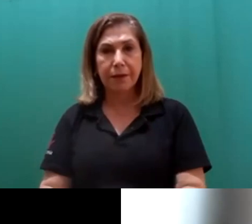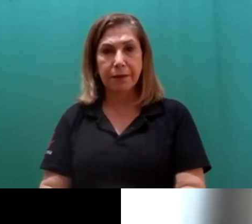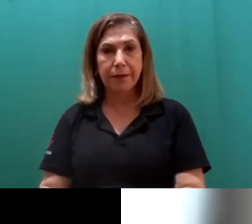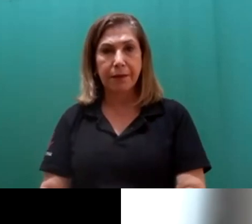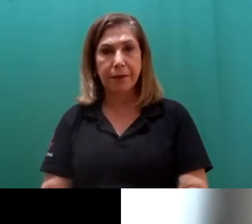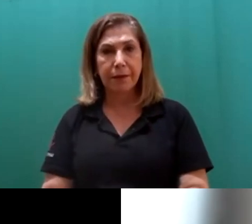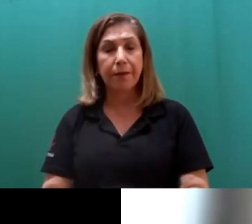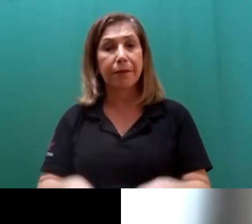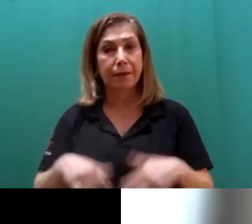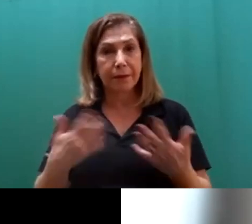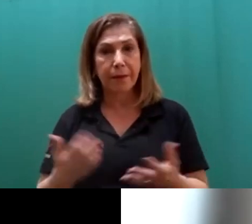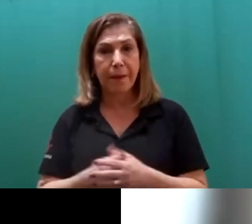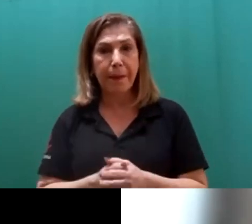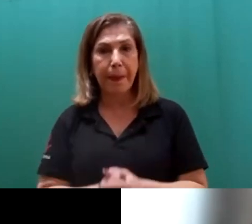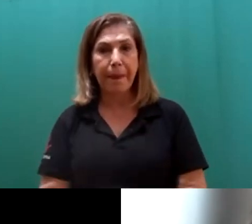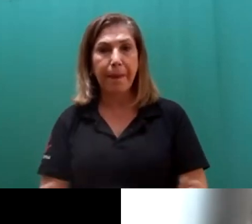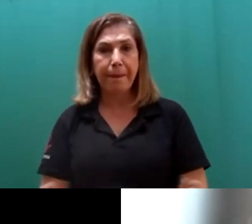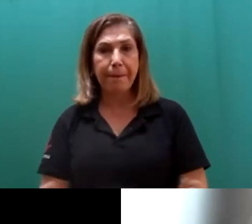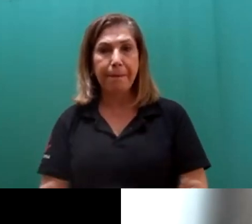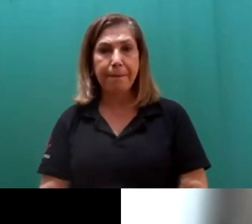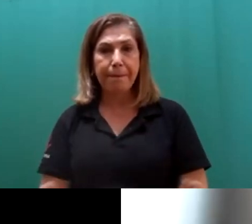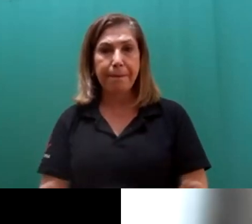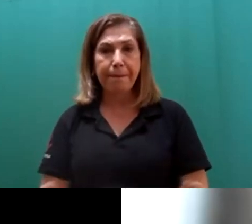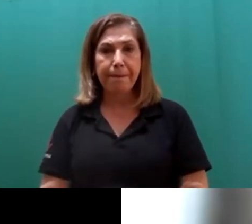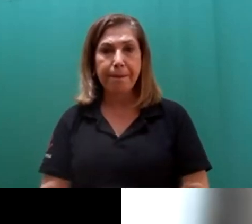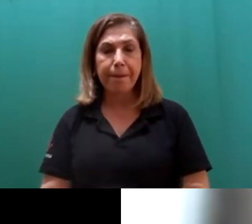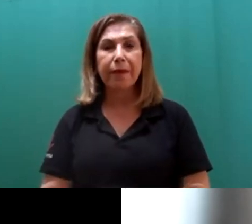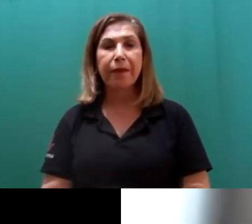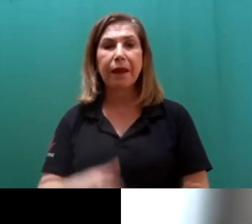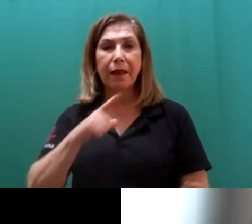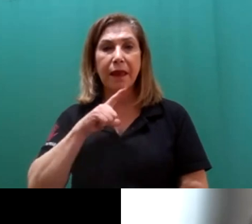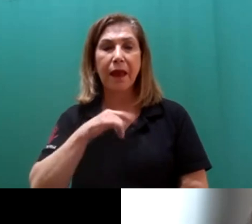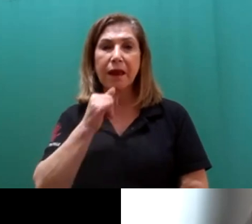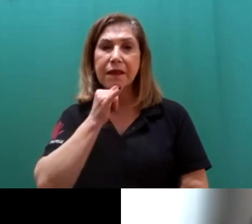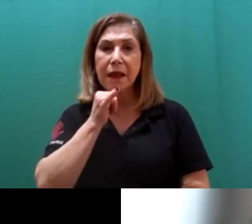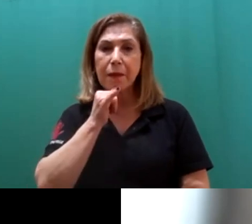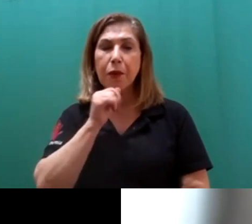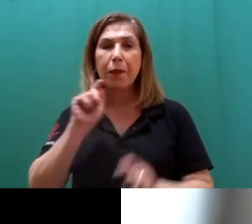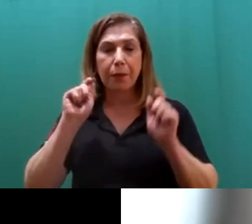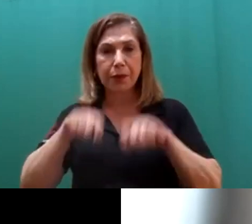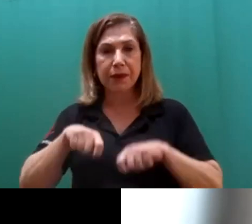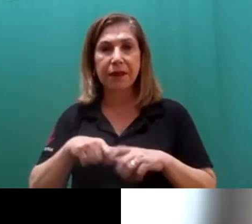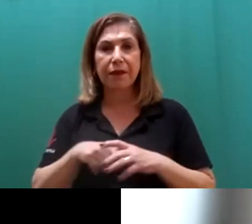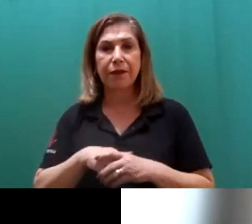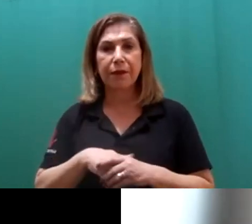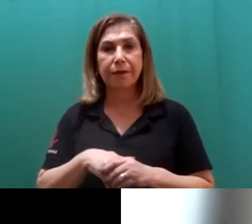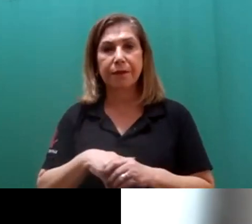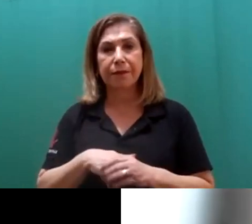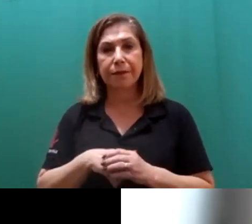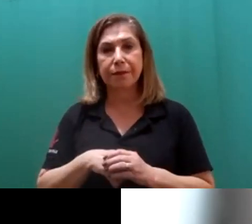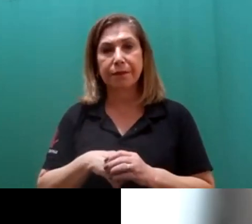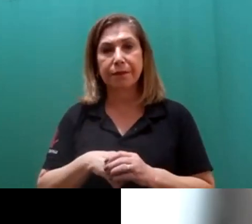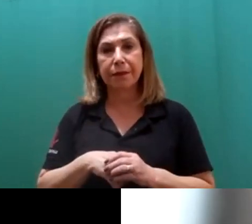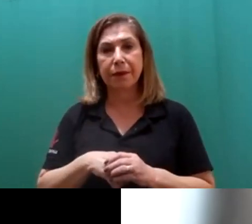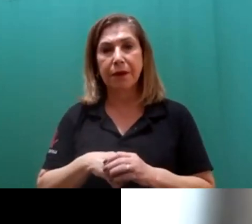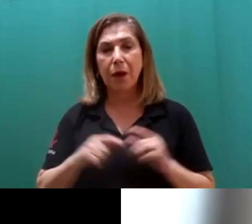We have the tool, let's say, of this driver of public procurement to connect more